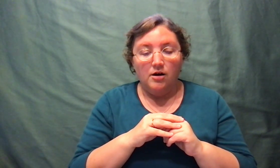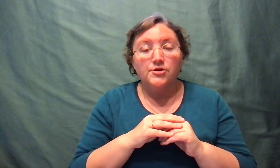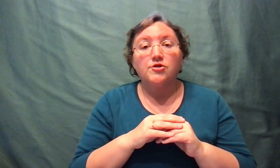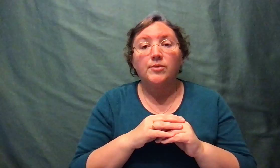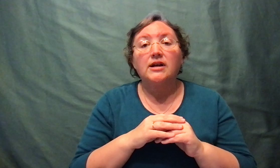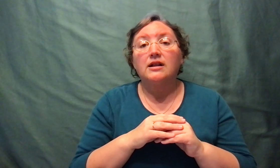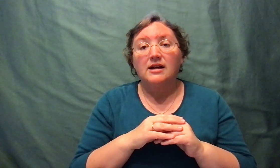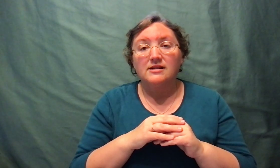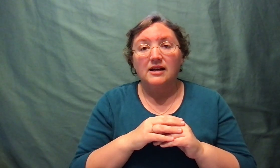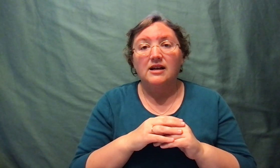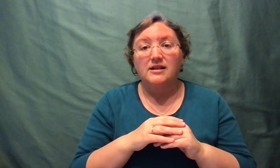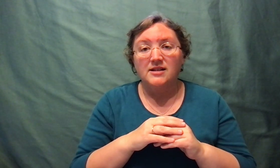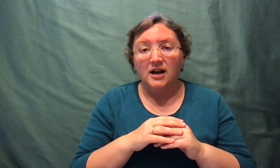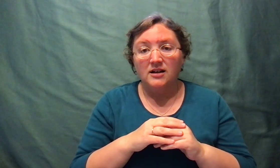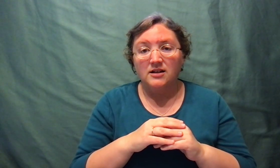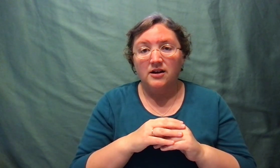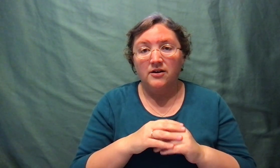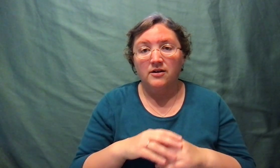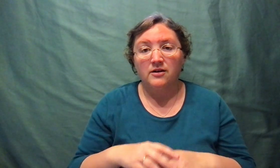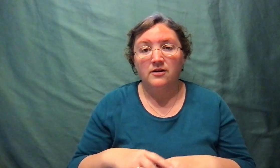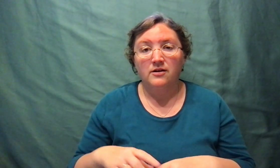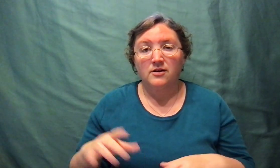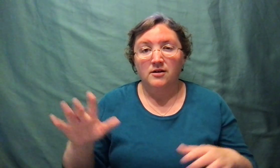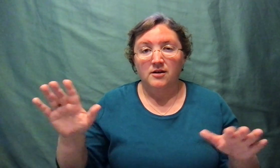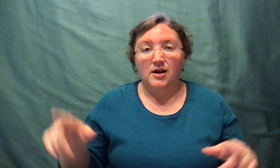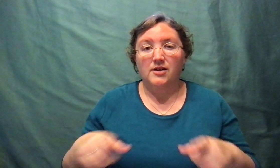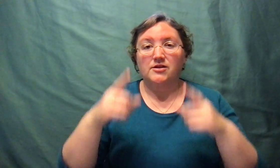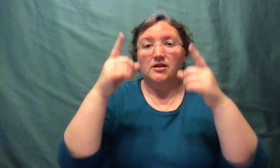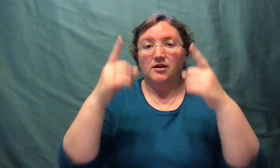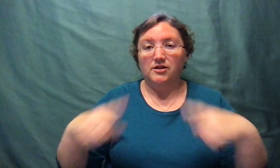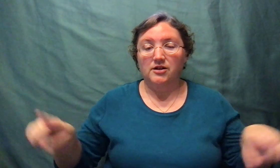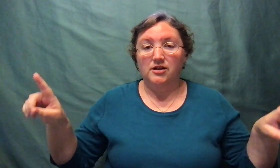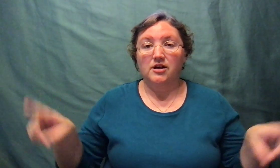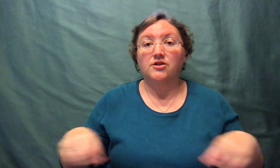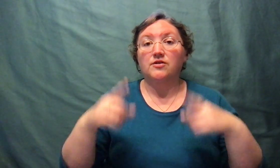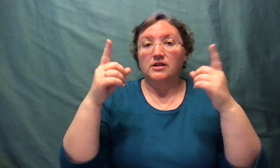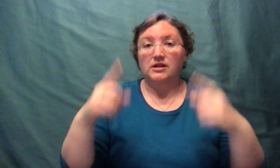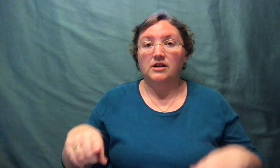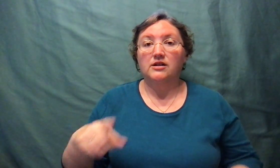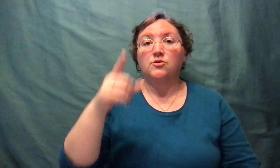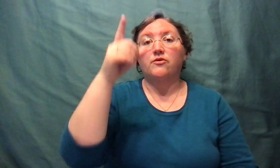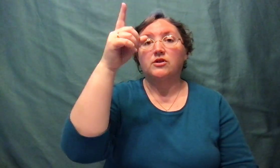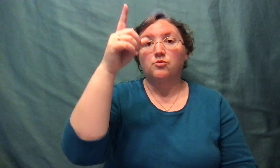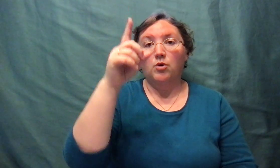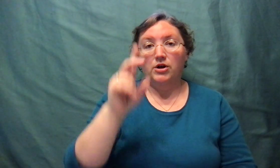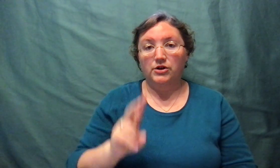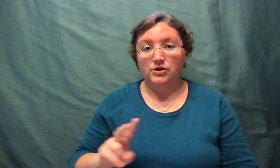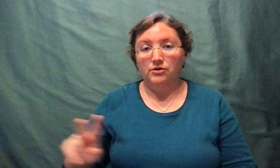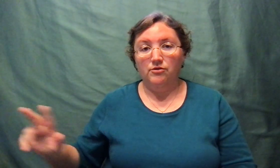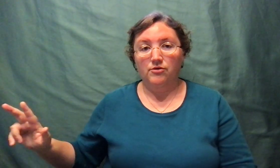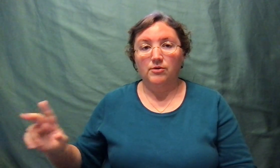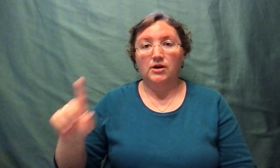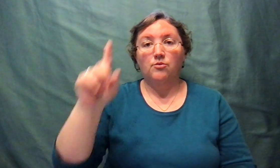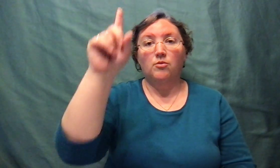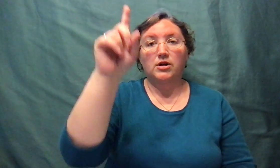Also doing it as they conduct, as a conductor is conducting. So if it's 1, 2, 3, 1,